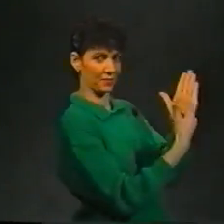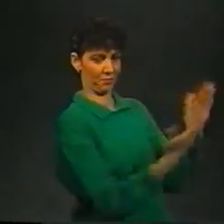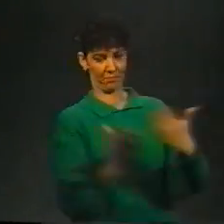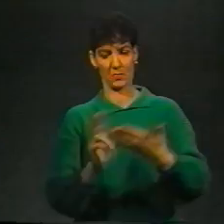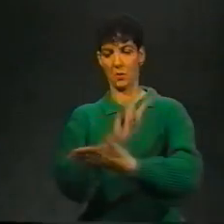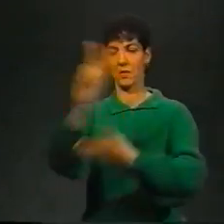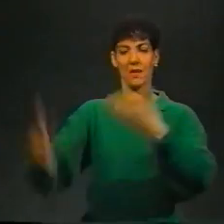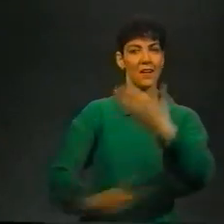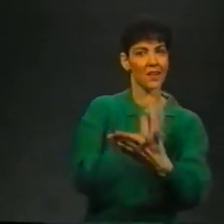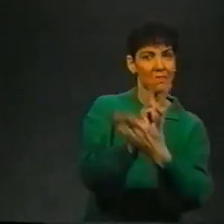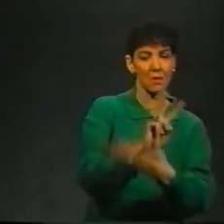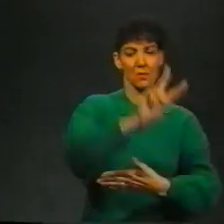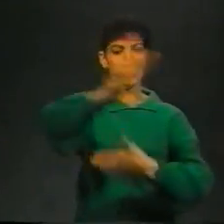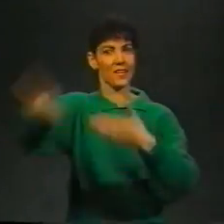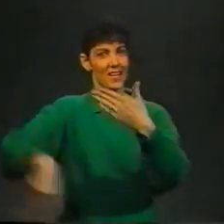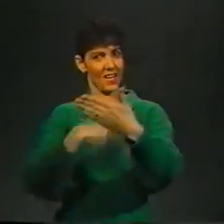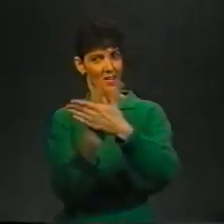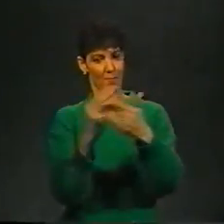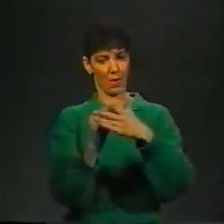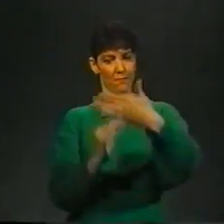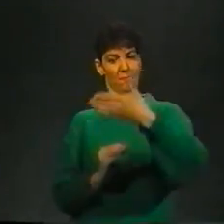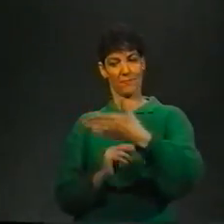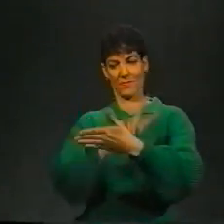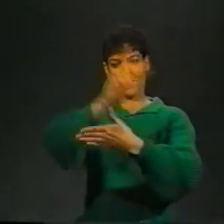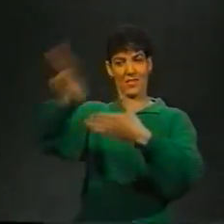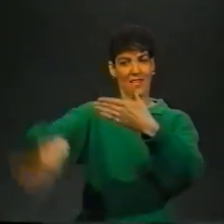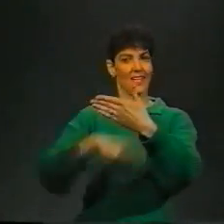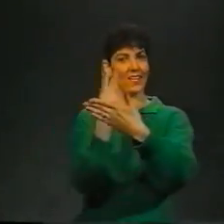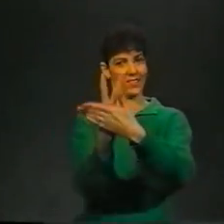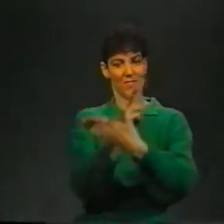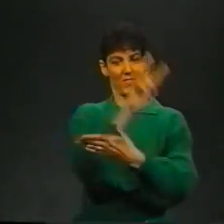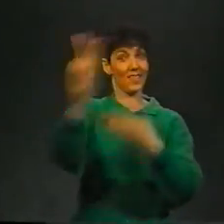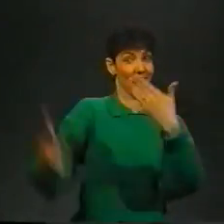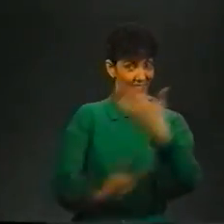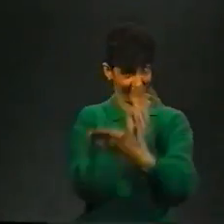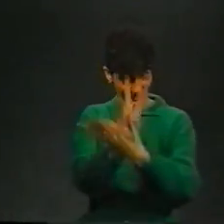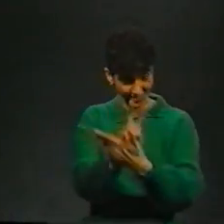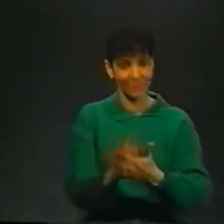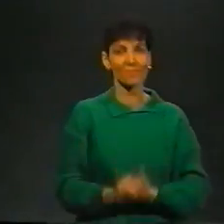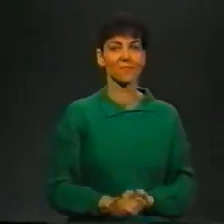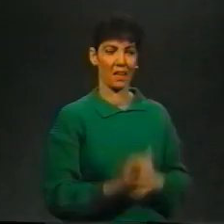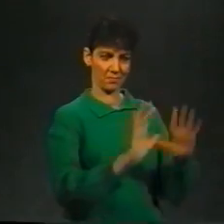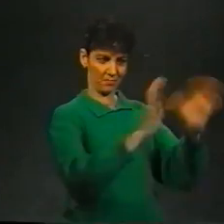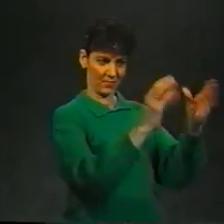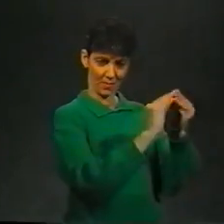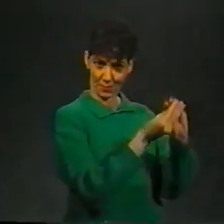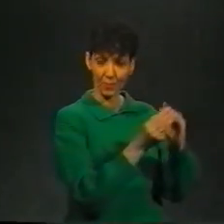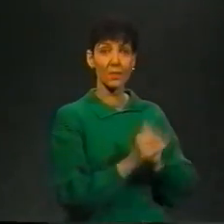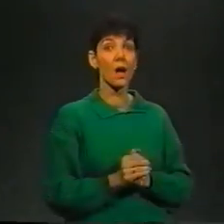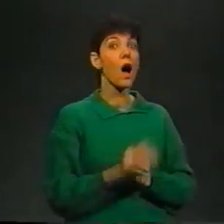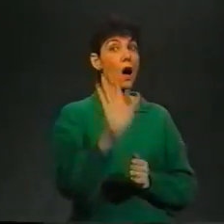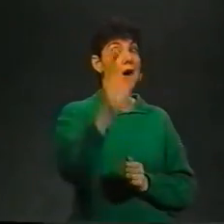As with minutes, you sign the number and sign separately when you go above 10.